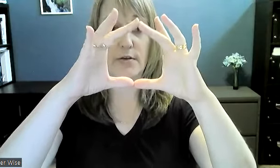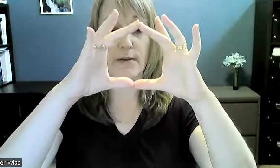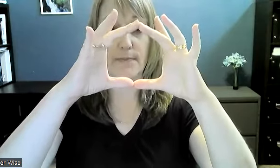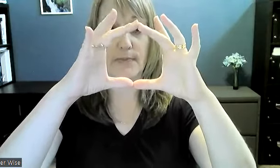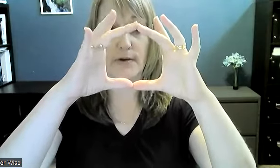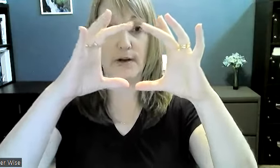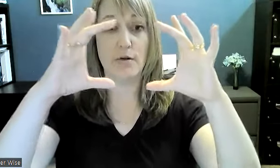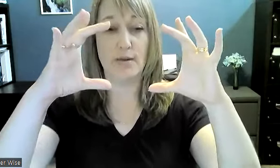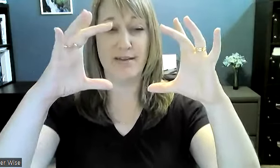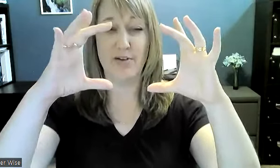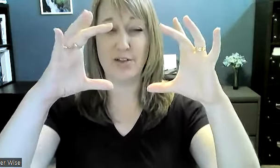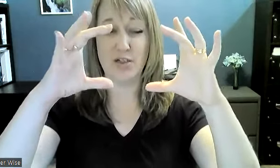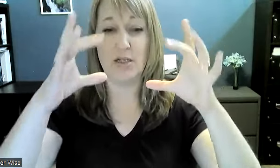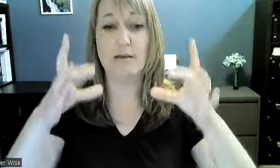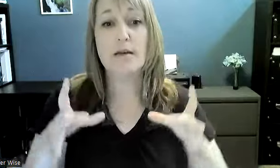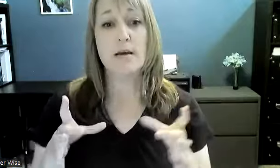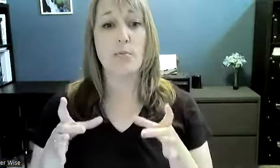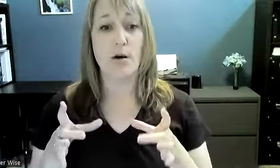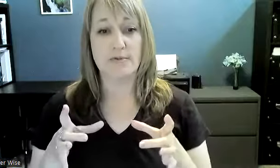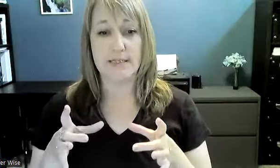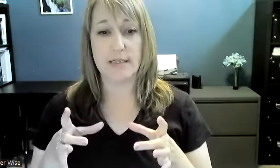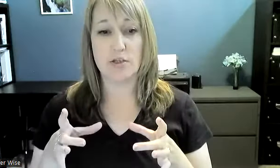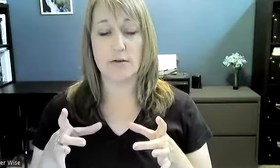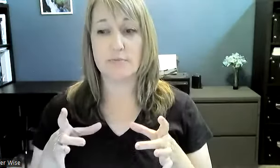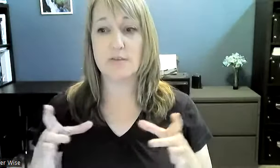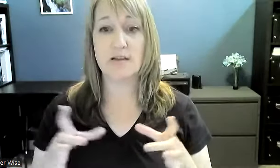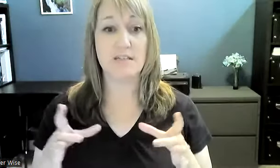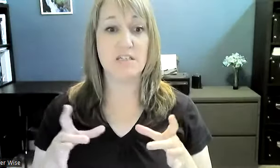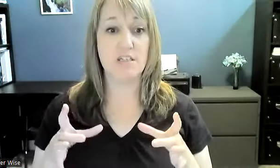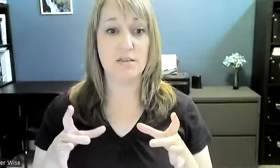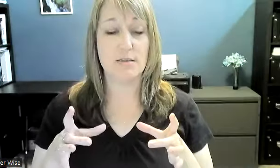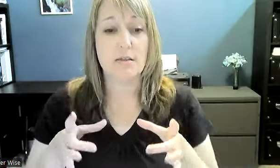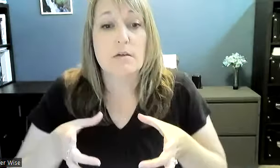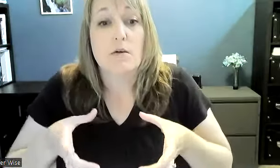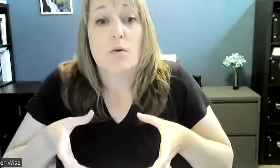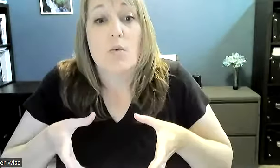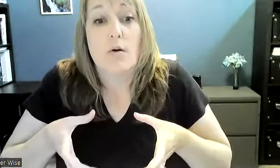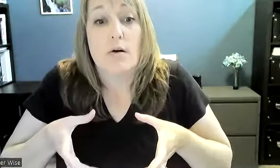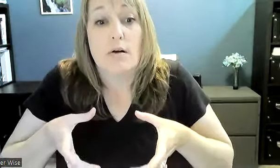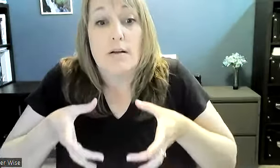thumb. All right. Only they're not touching. Palms facing each other. So that's dishes, or like